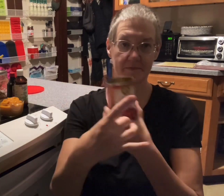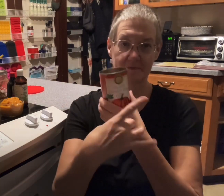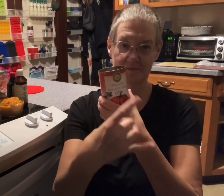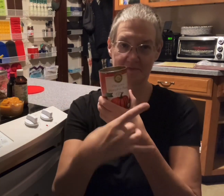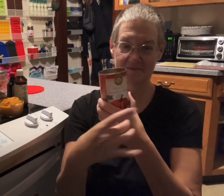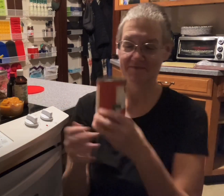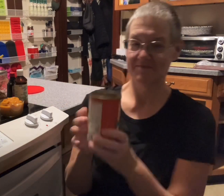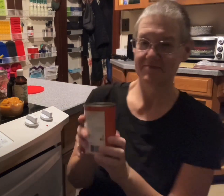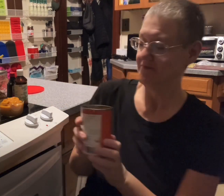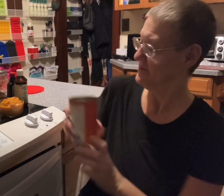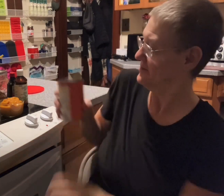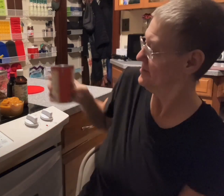only pumpkin.